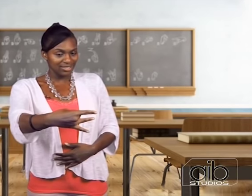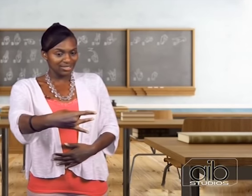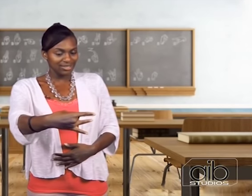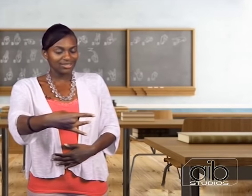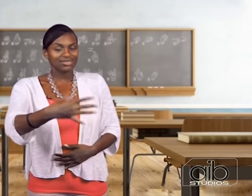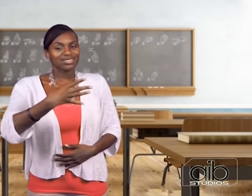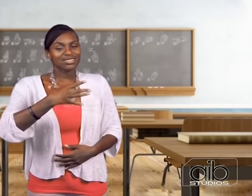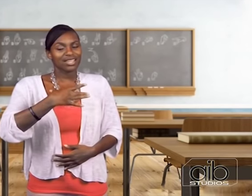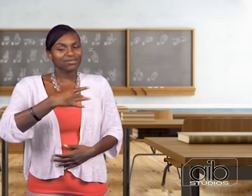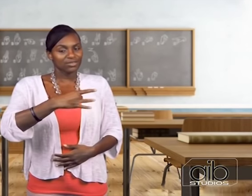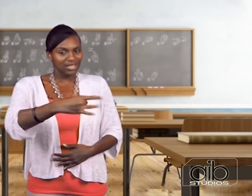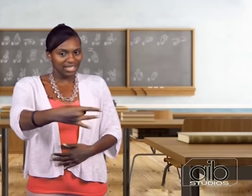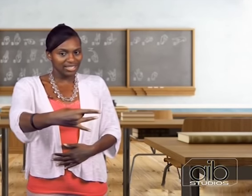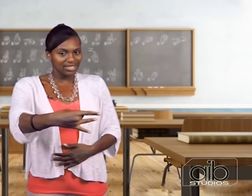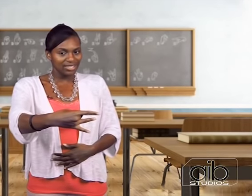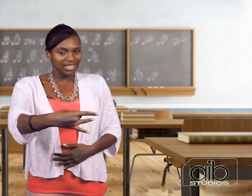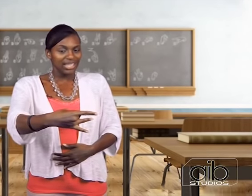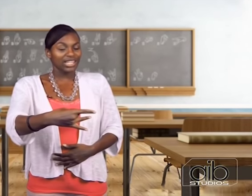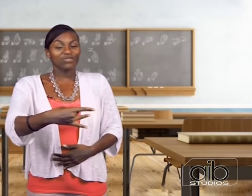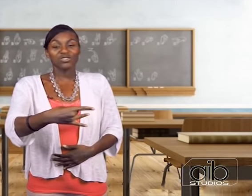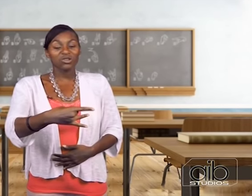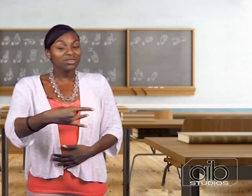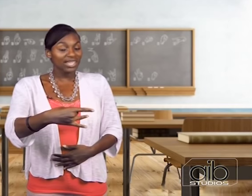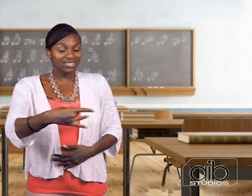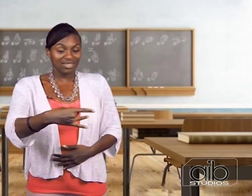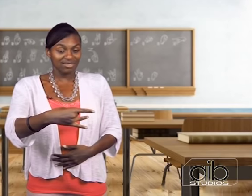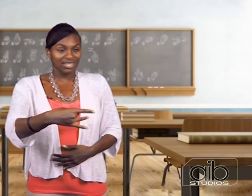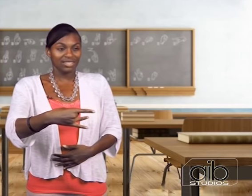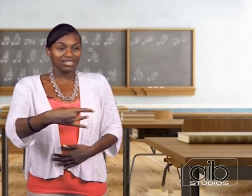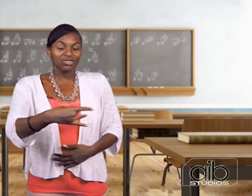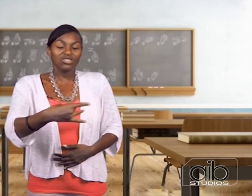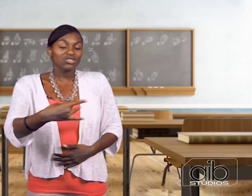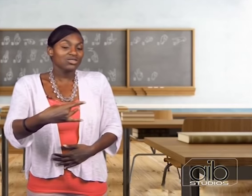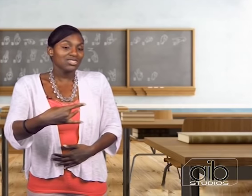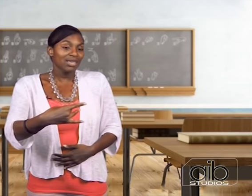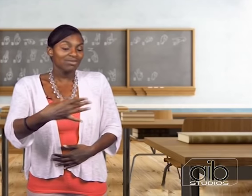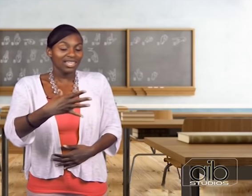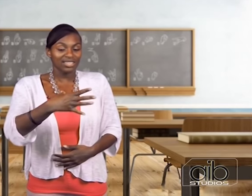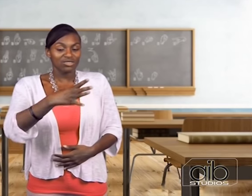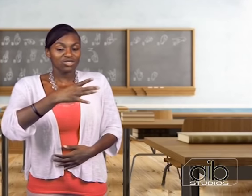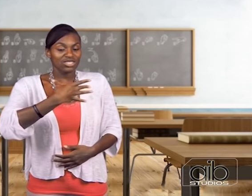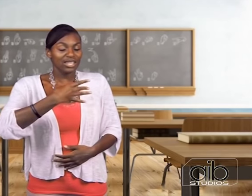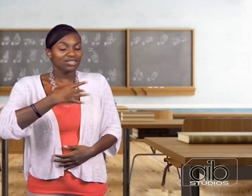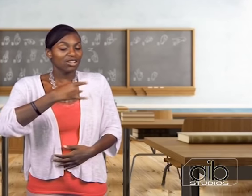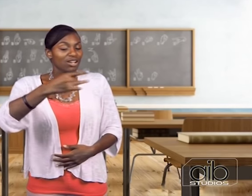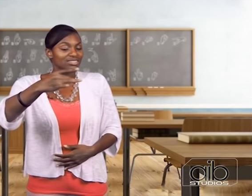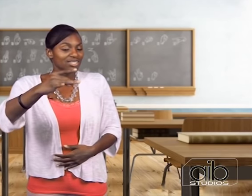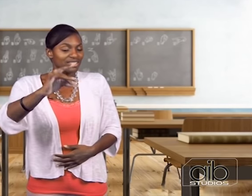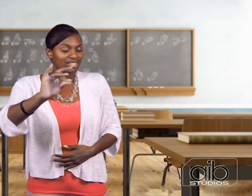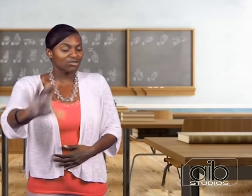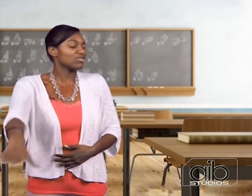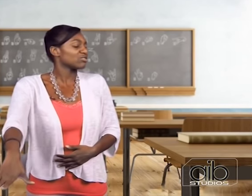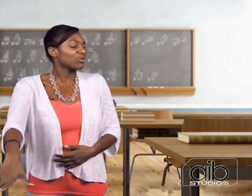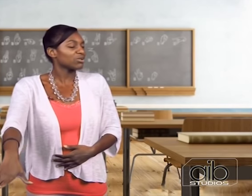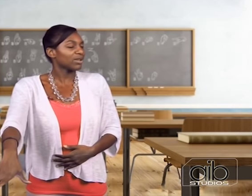like. This is a sign for like. And if you don't like something, you just do the same thing. You just kind of toss it and you just throw it